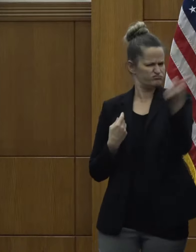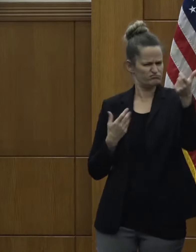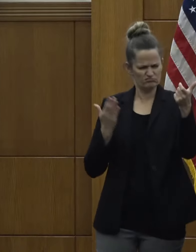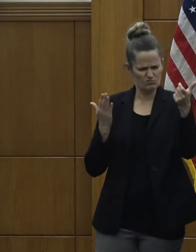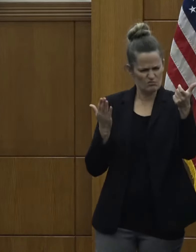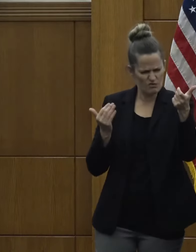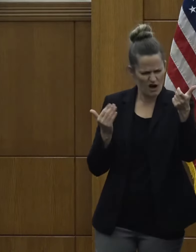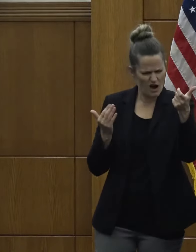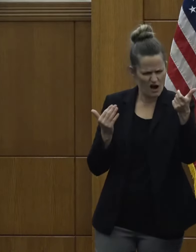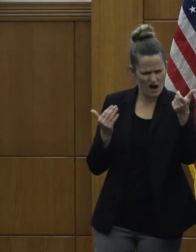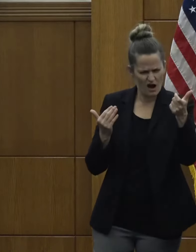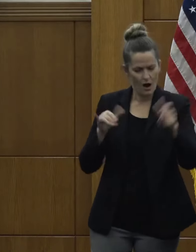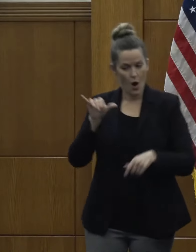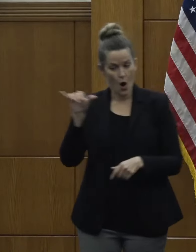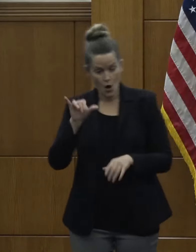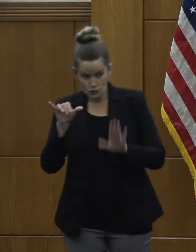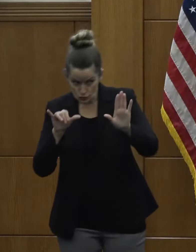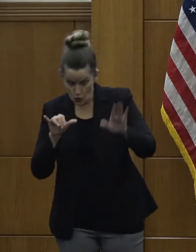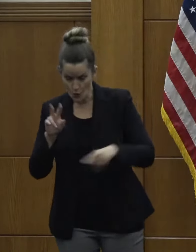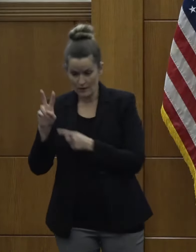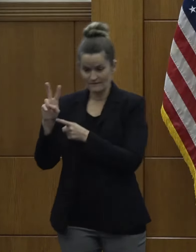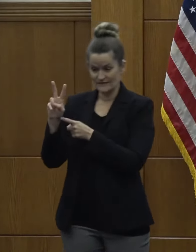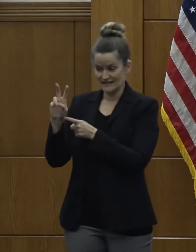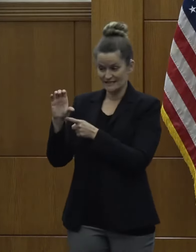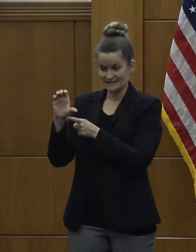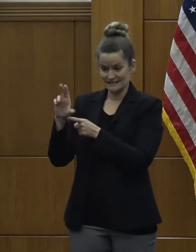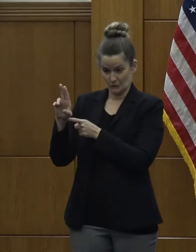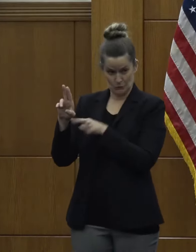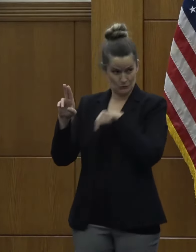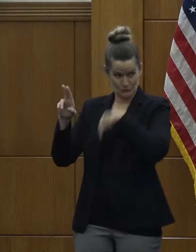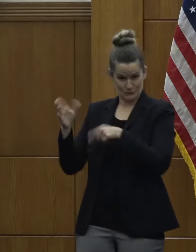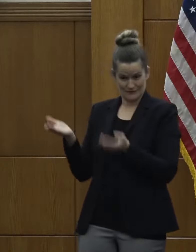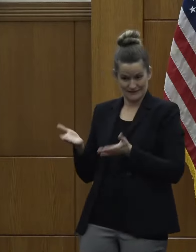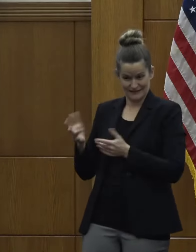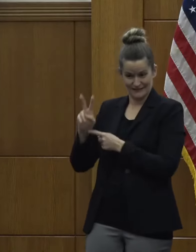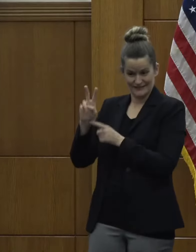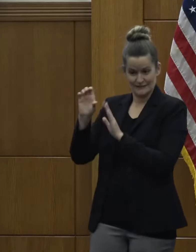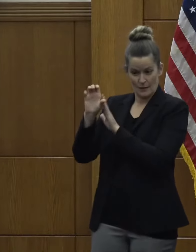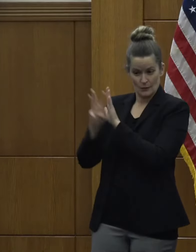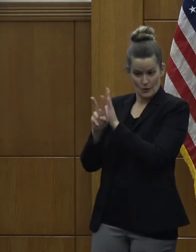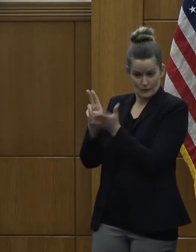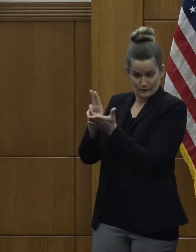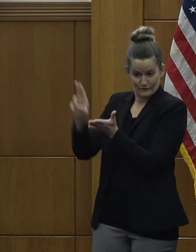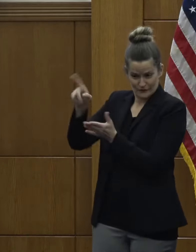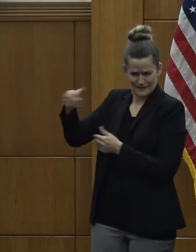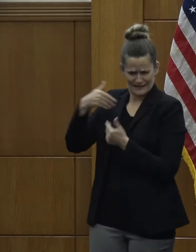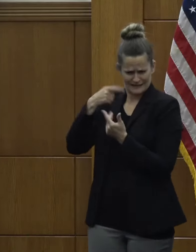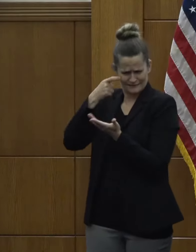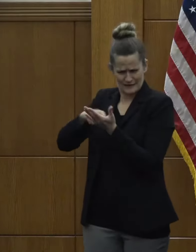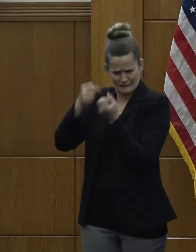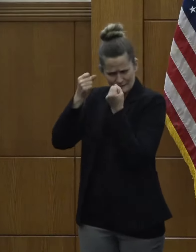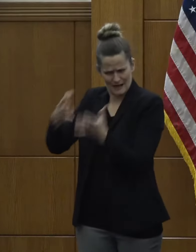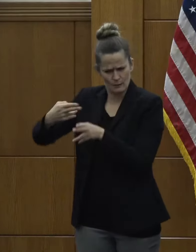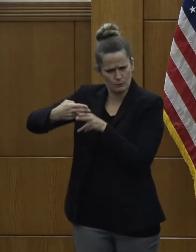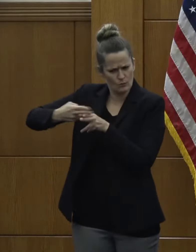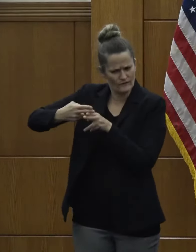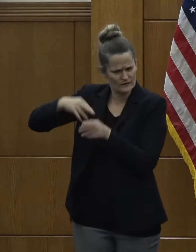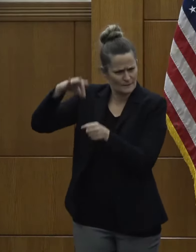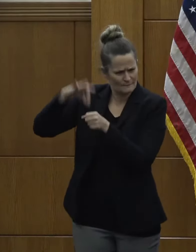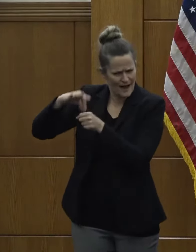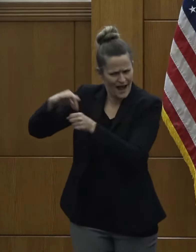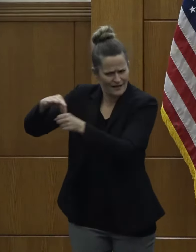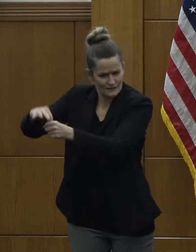is VCU one of the places you're seeing this high influx of provisional ballots? And then finally, hearing reports about some jamming